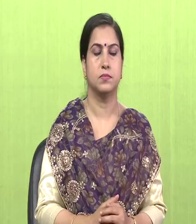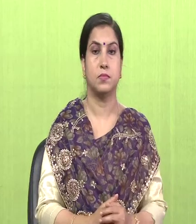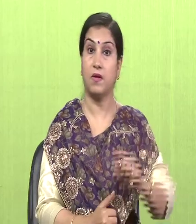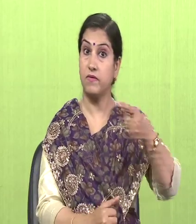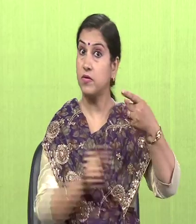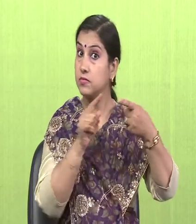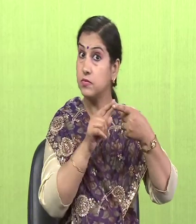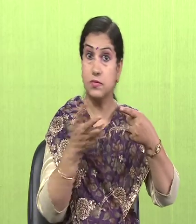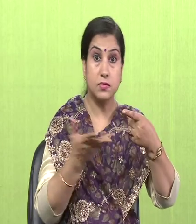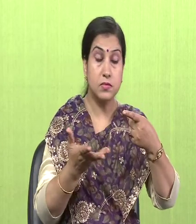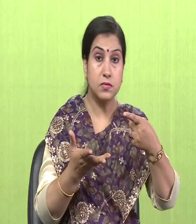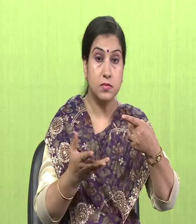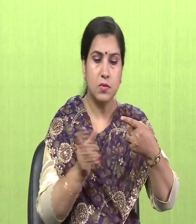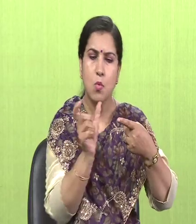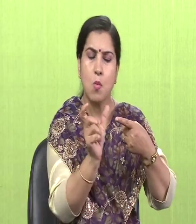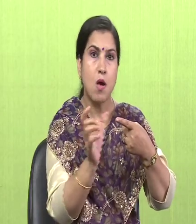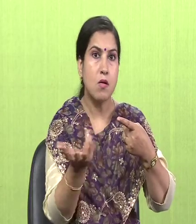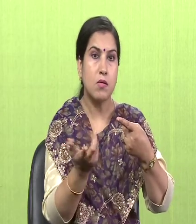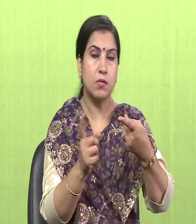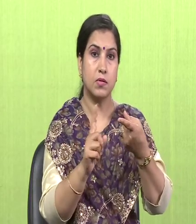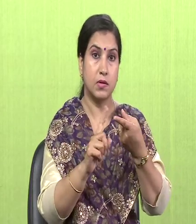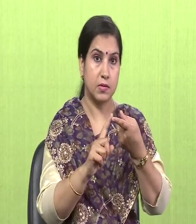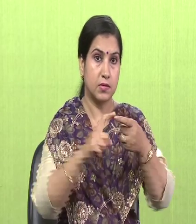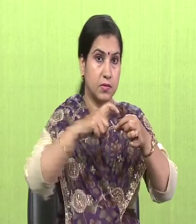First, we will understand the term equality.